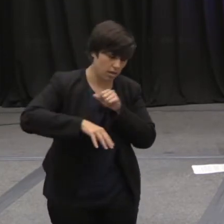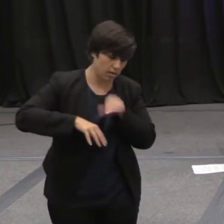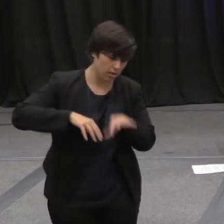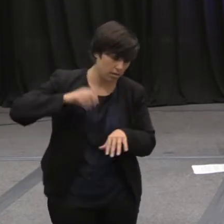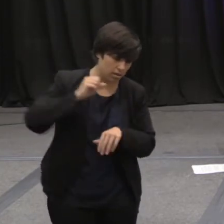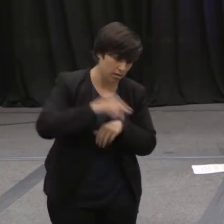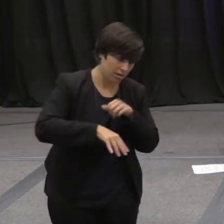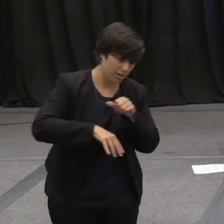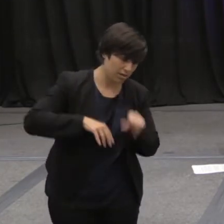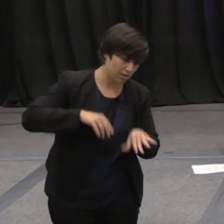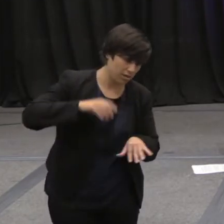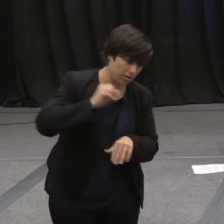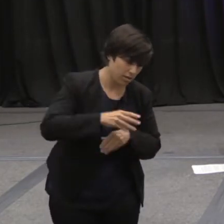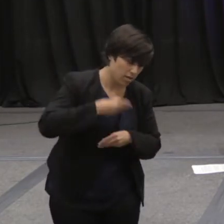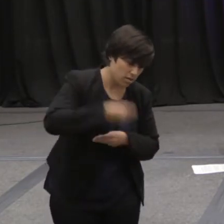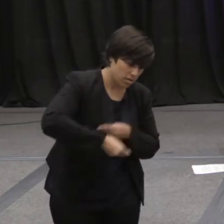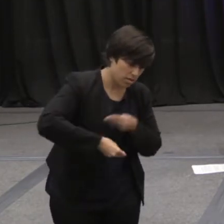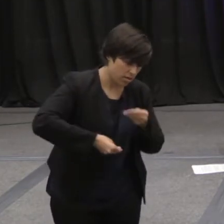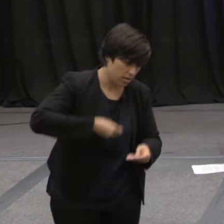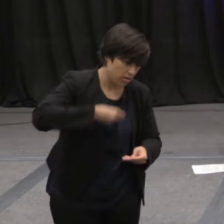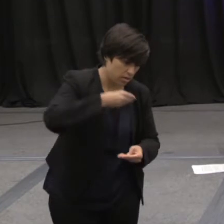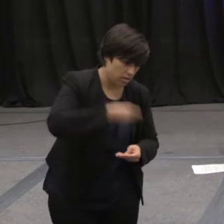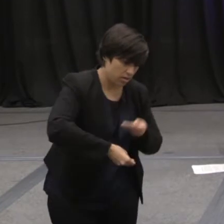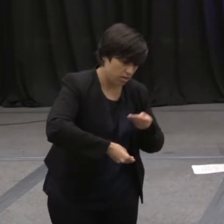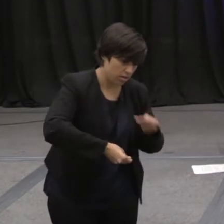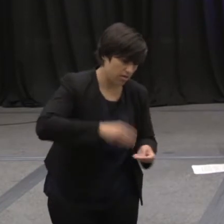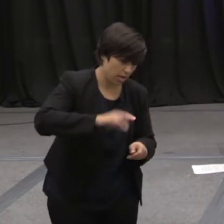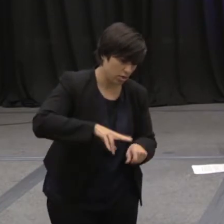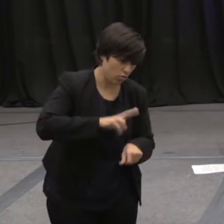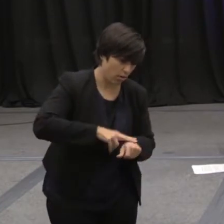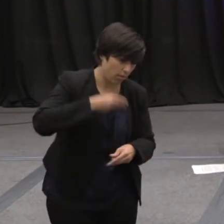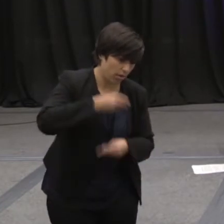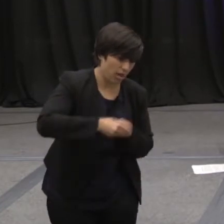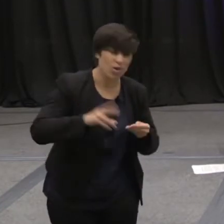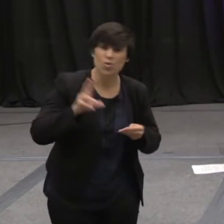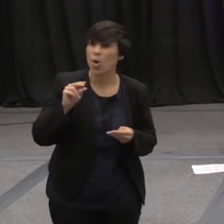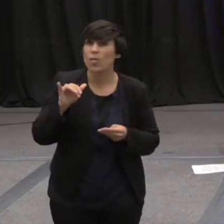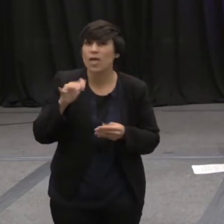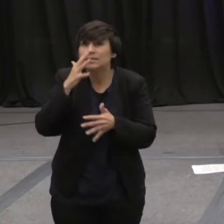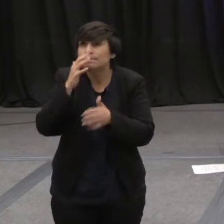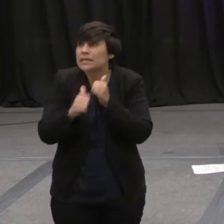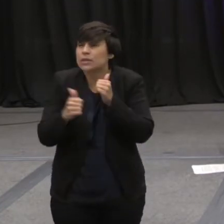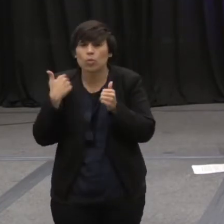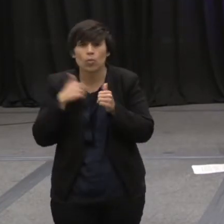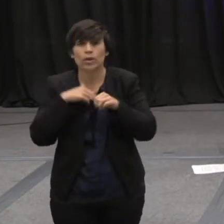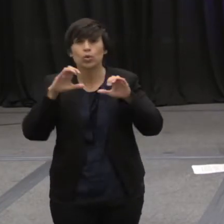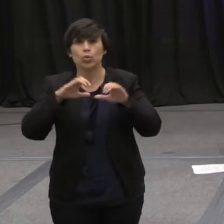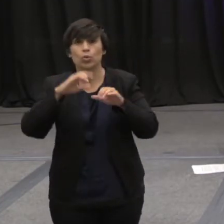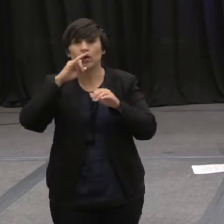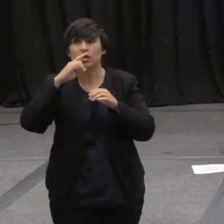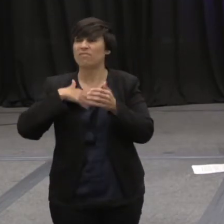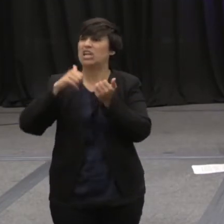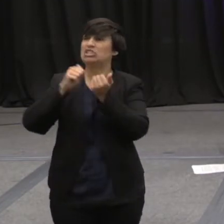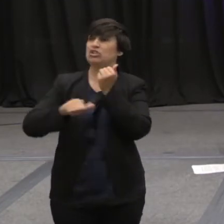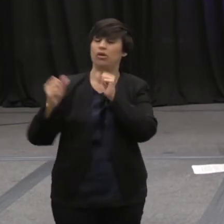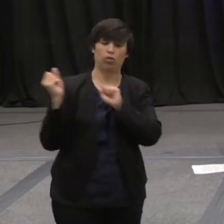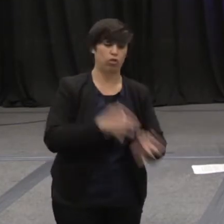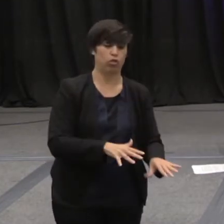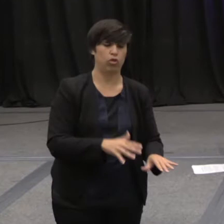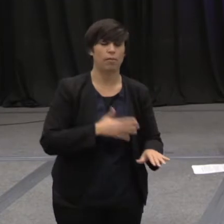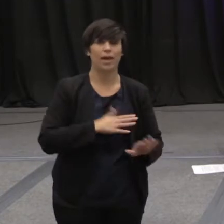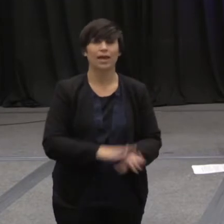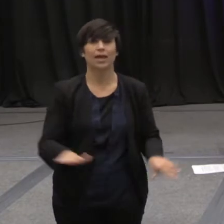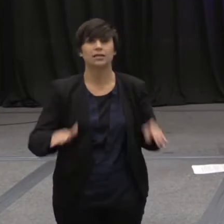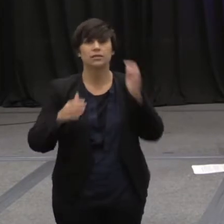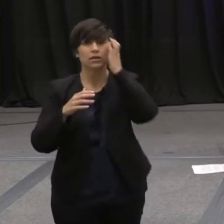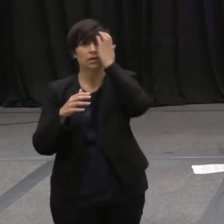it normal. Child rearing. No, it's actually really mean what we do to kids. And instead of teaching them,